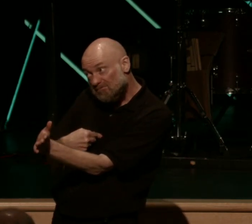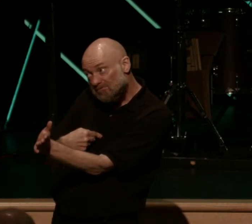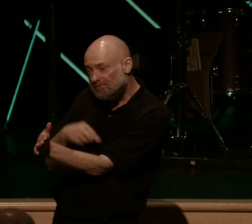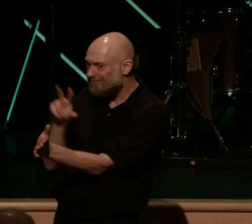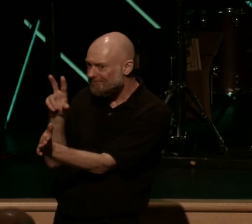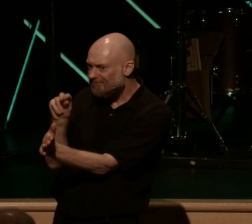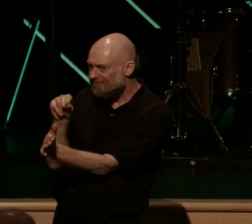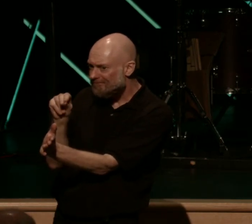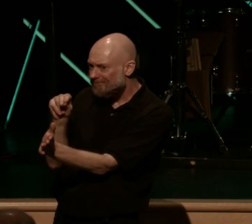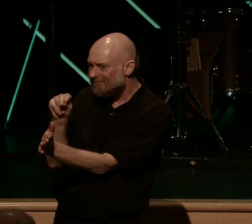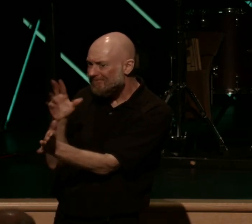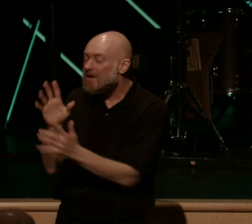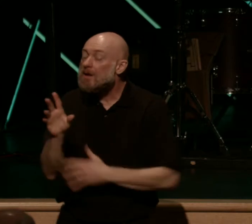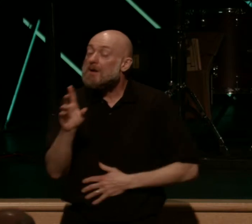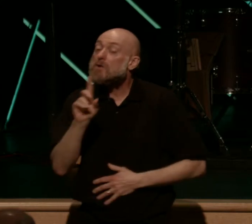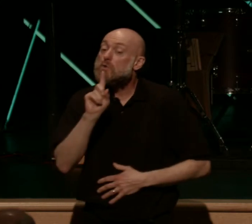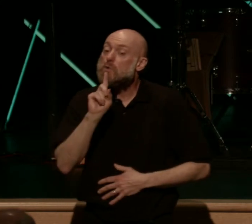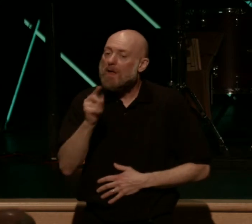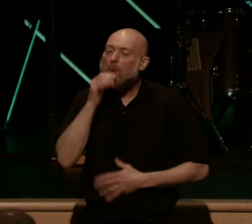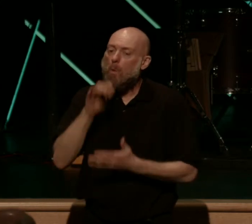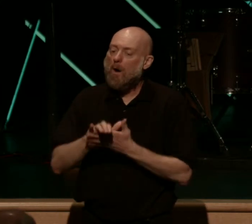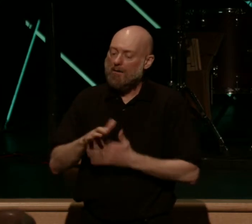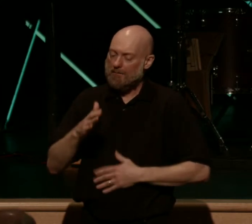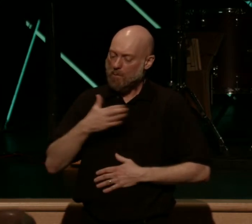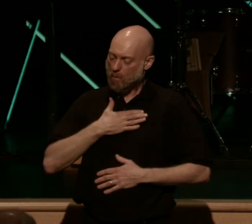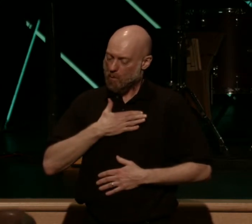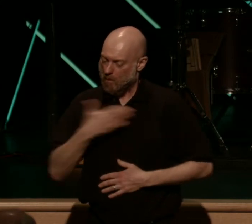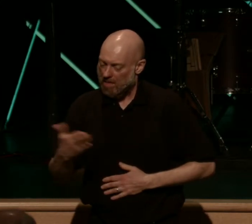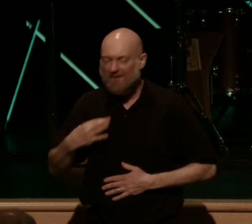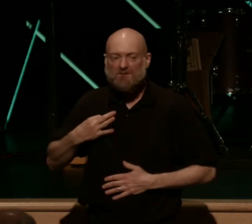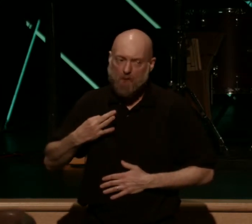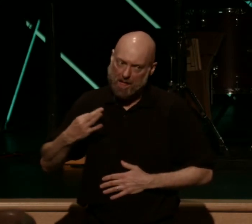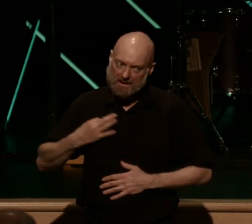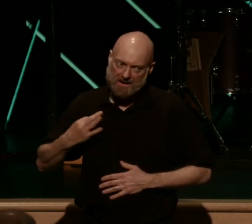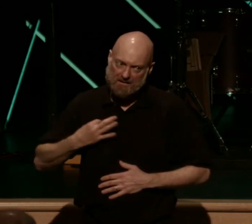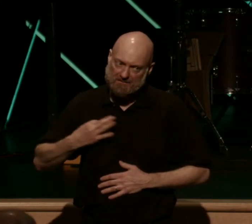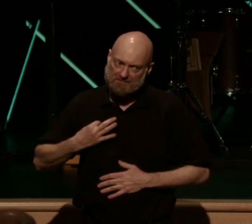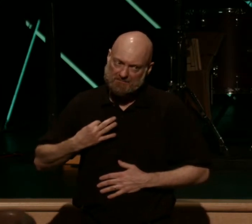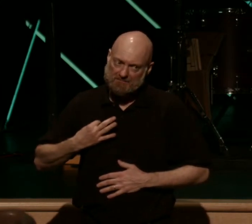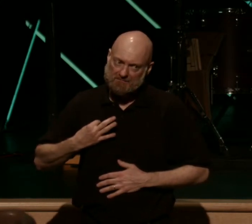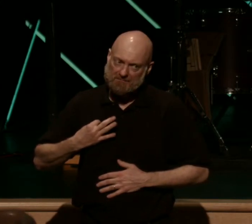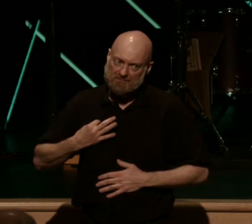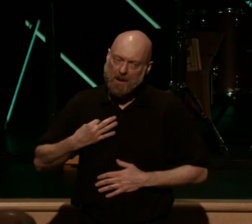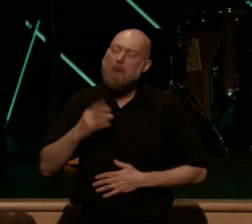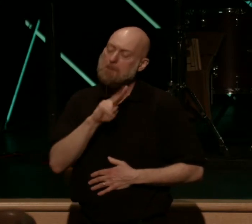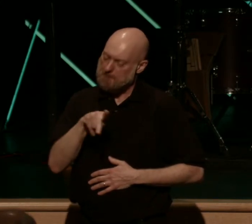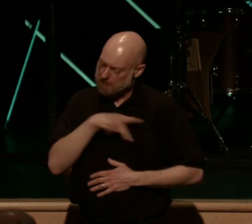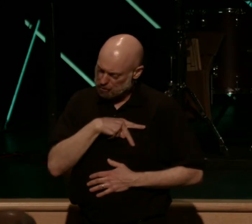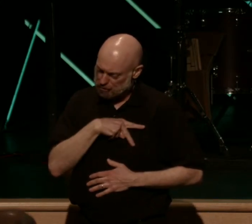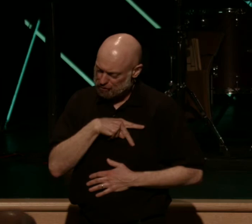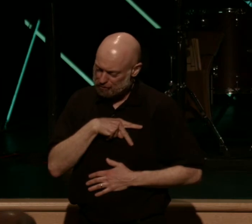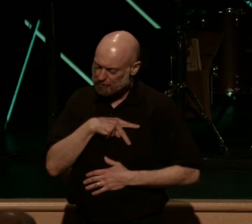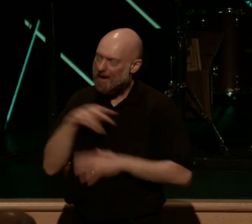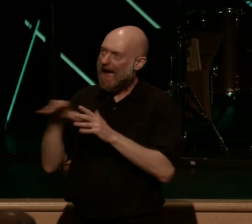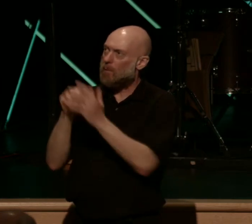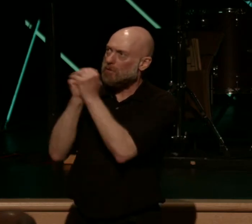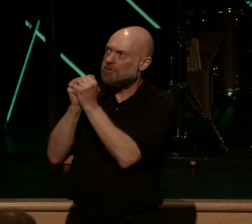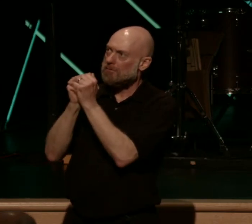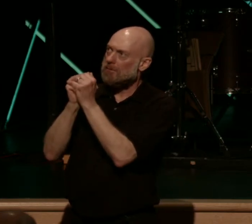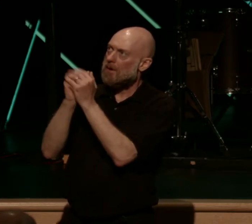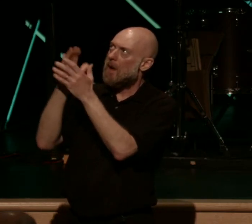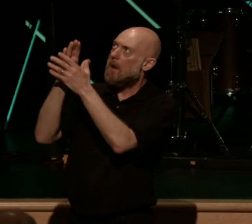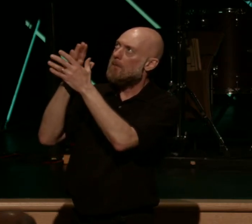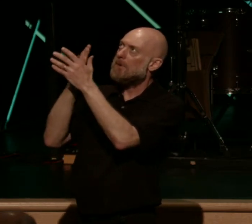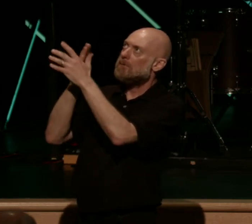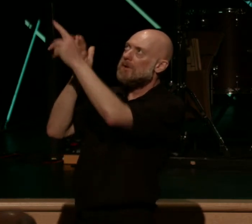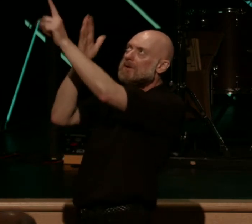The voluntary biblical submission of a wife is a deeply personal act of worship between her